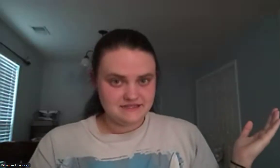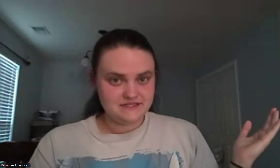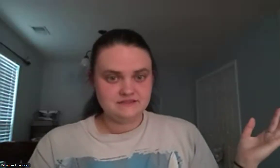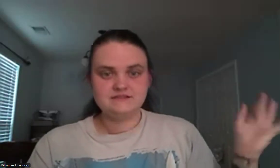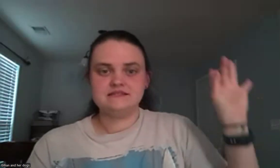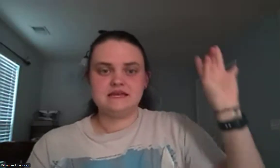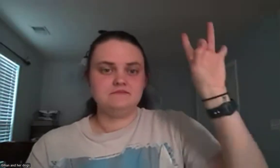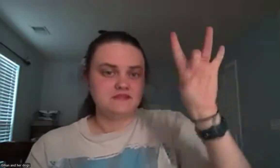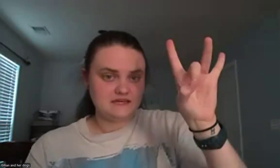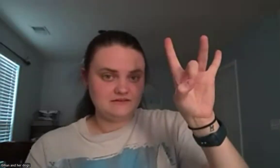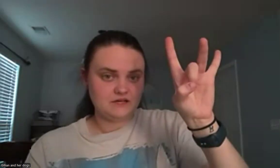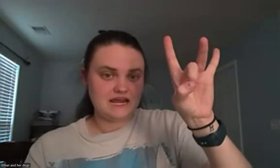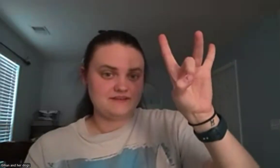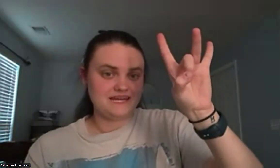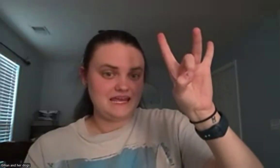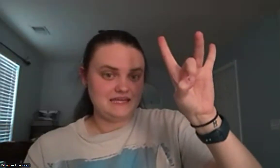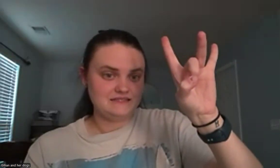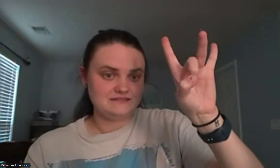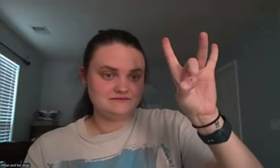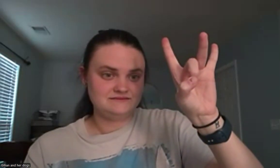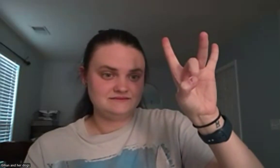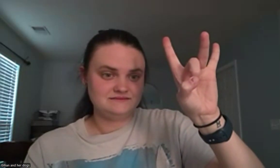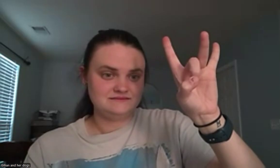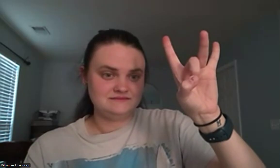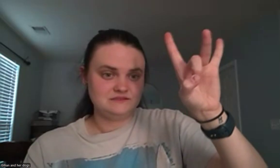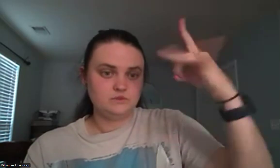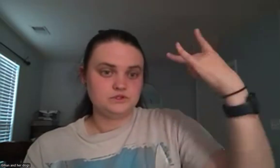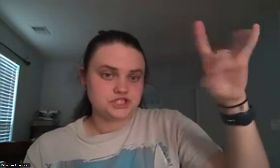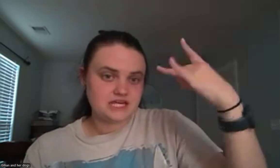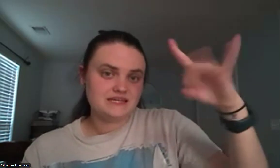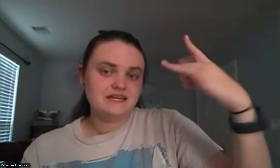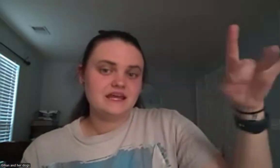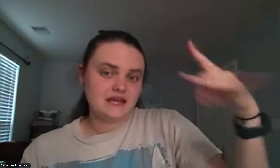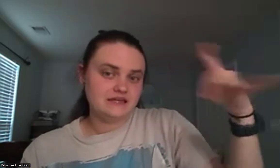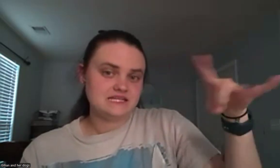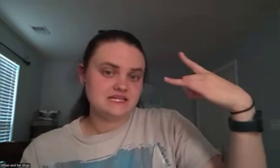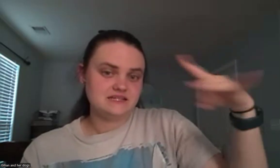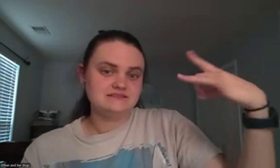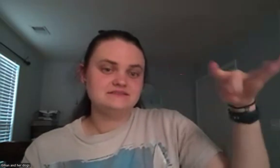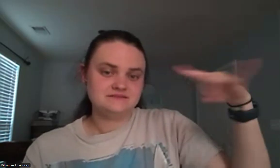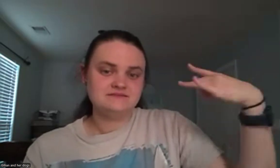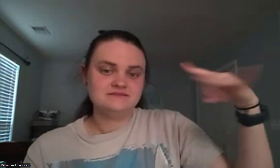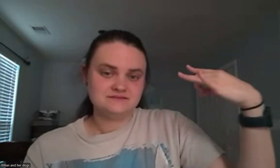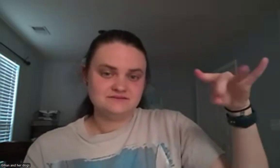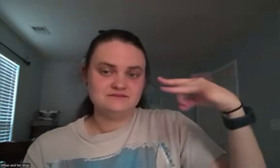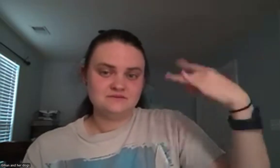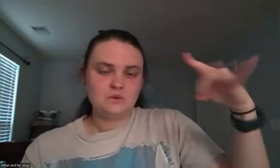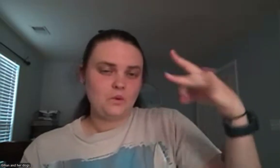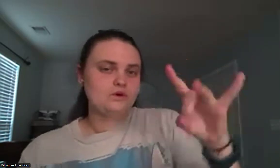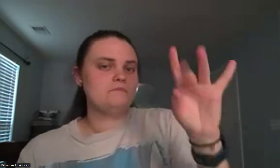18, same thing. Gonna have an 8. We'll shake it, 18, or